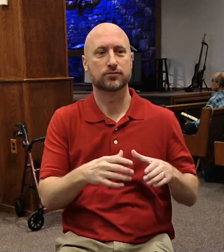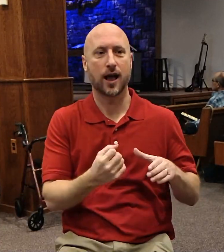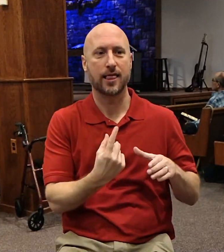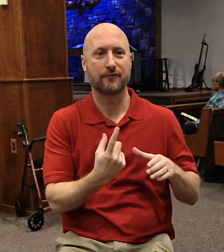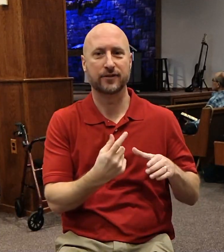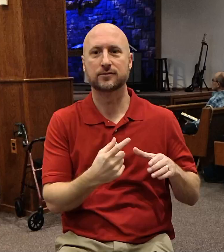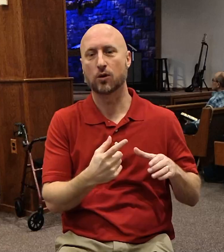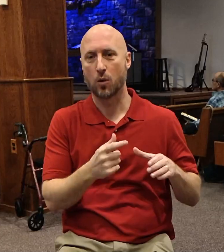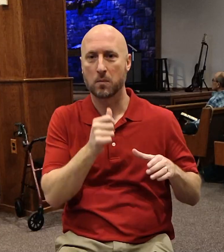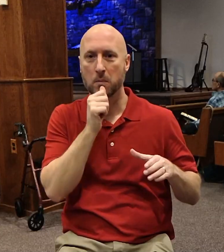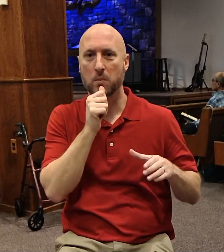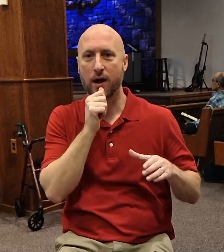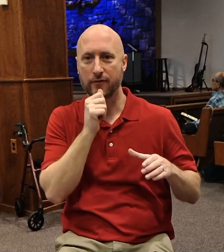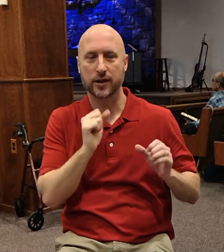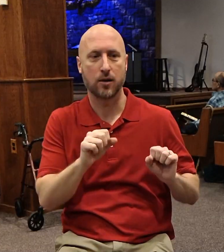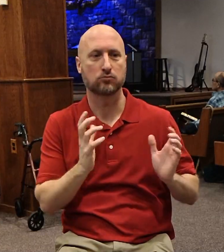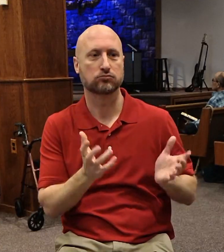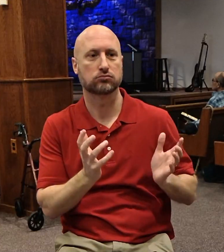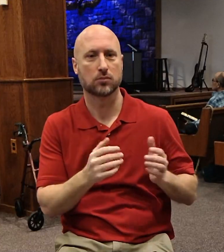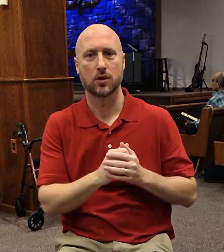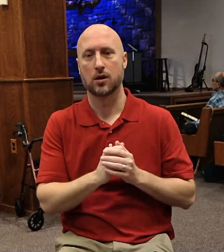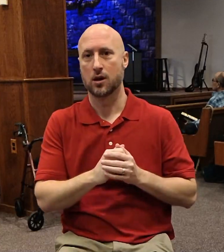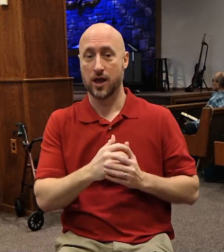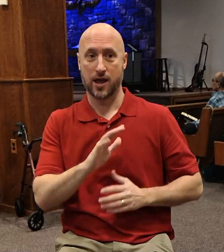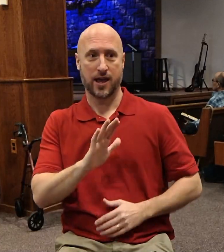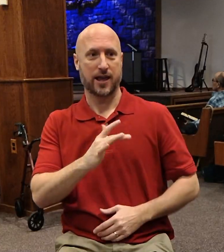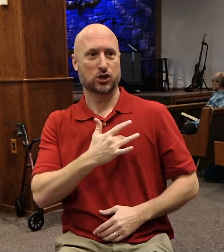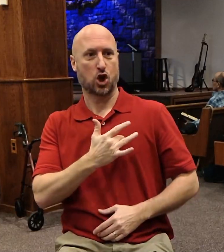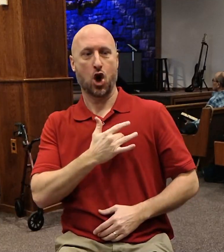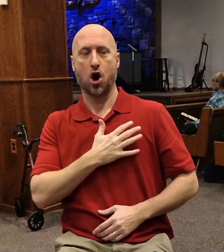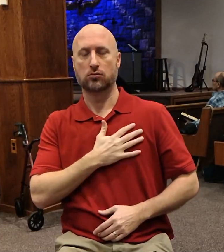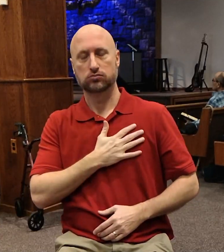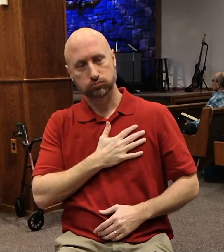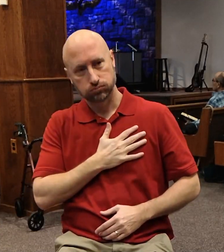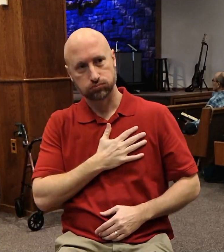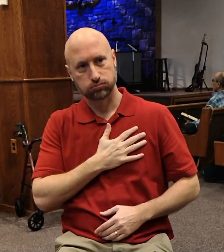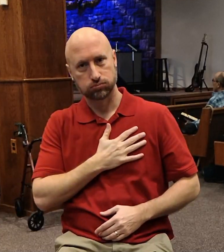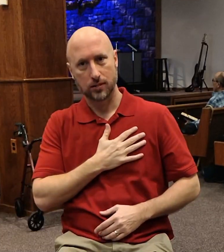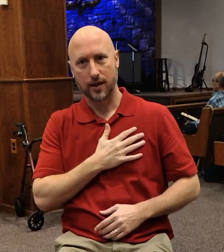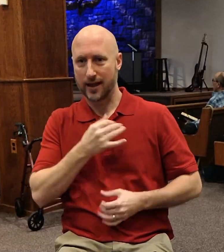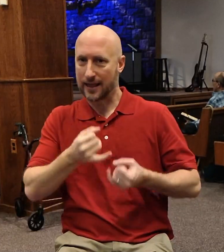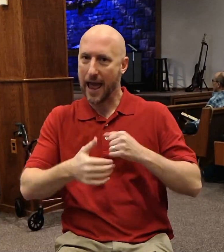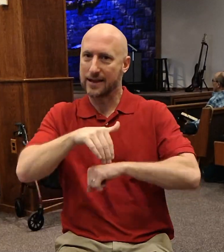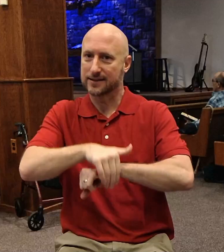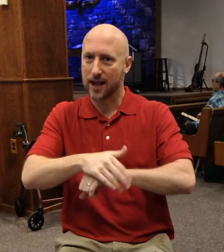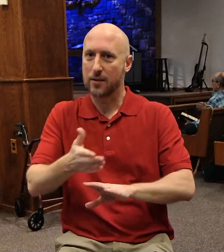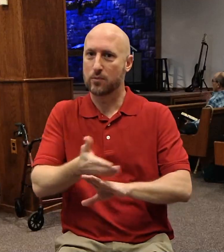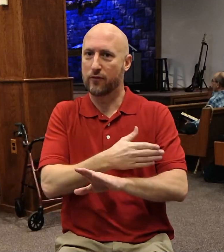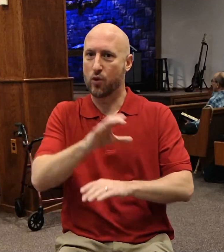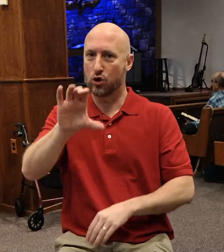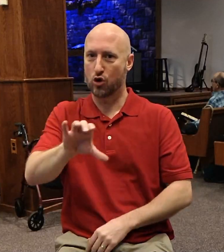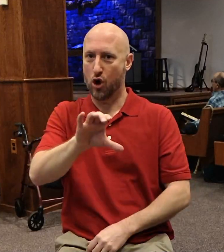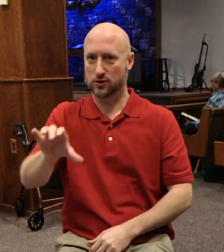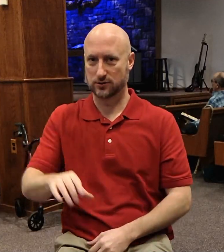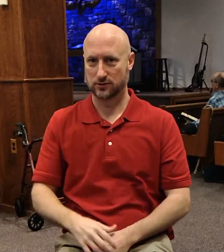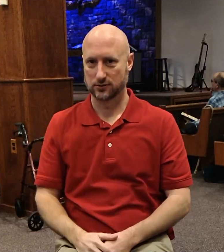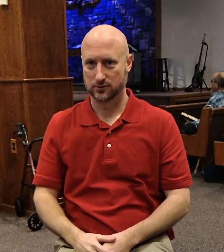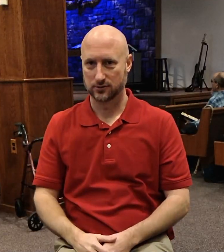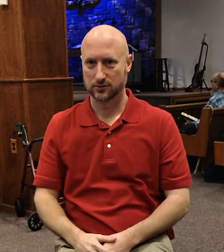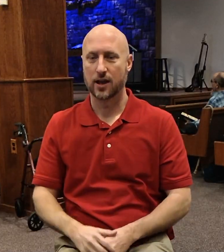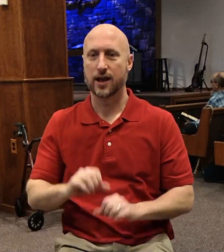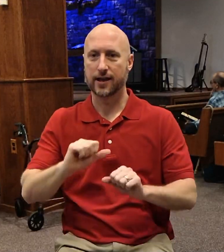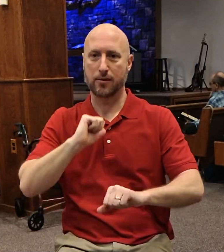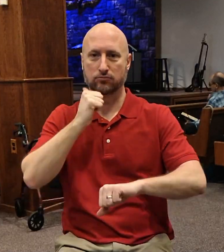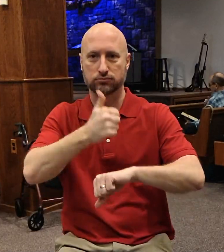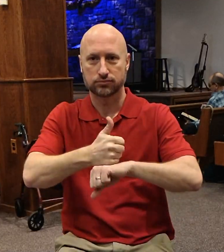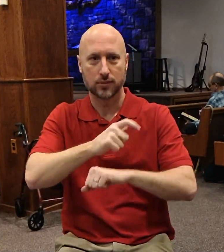about the most important things on his heart this last night before his crucifixion. And now he can establish the Lord's Supper.